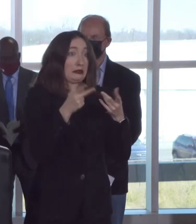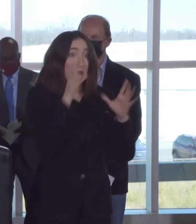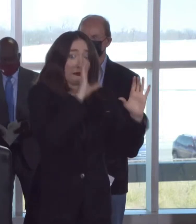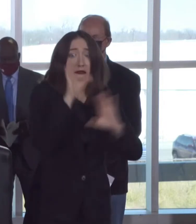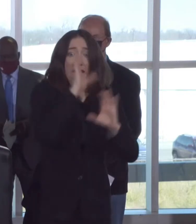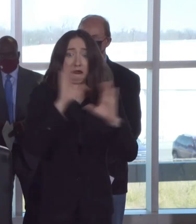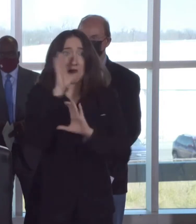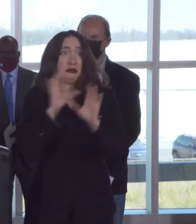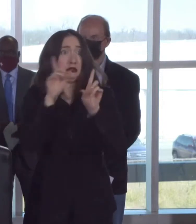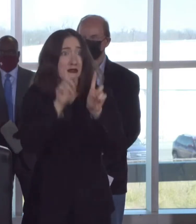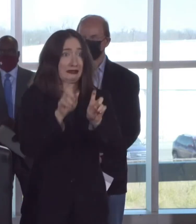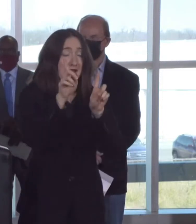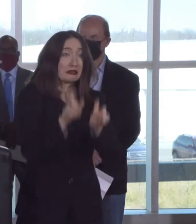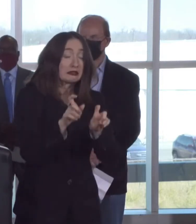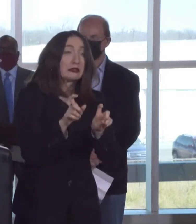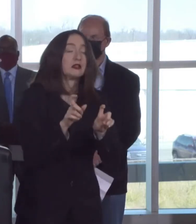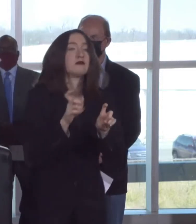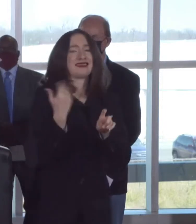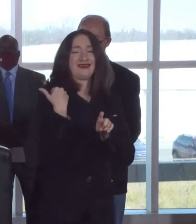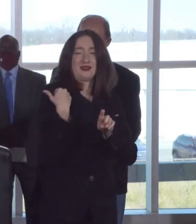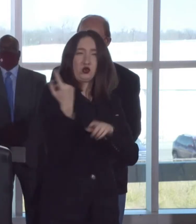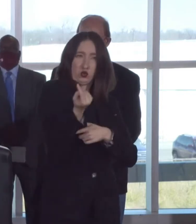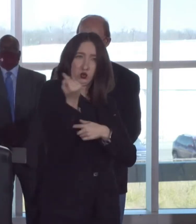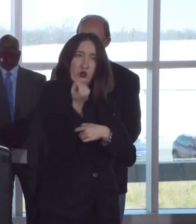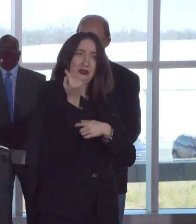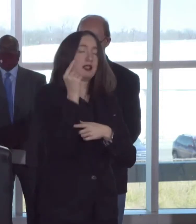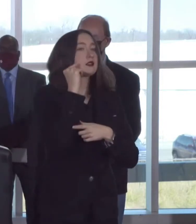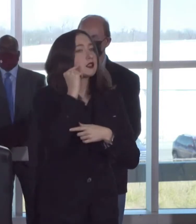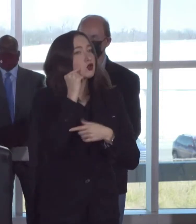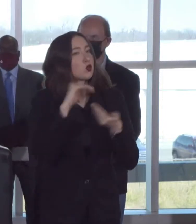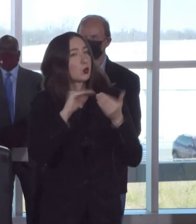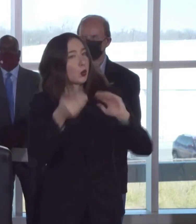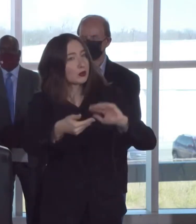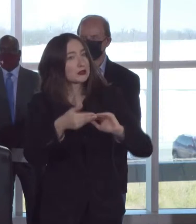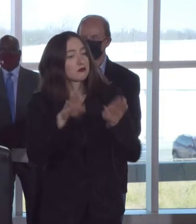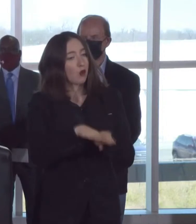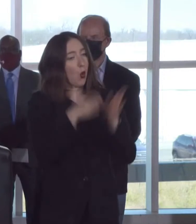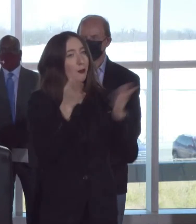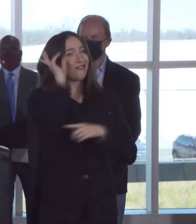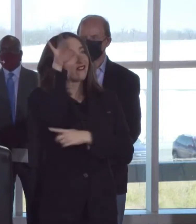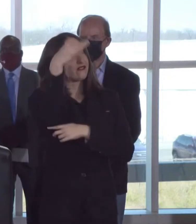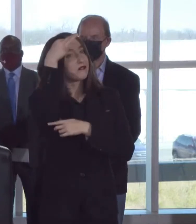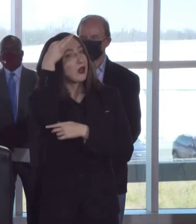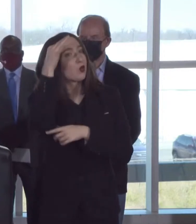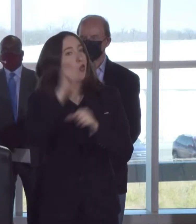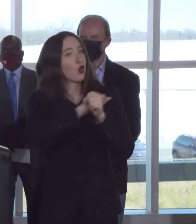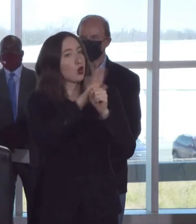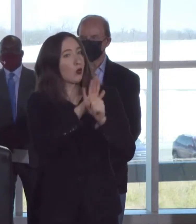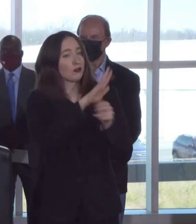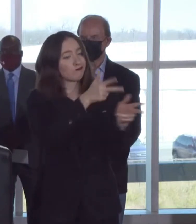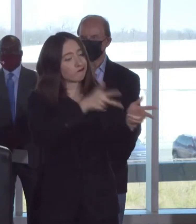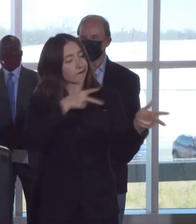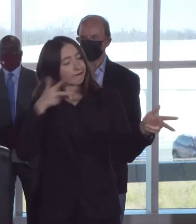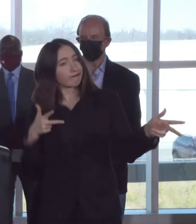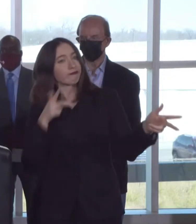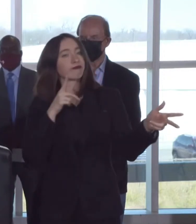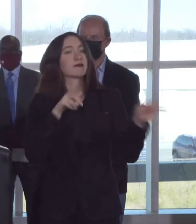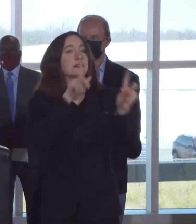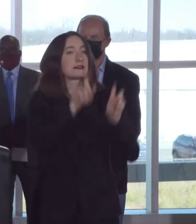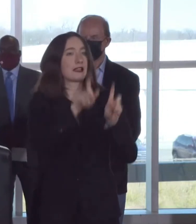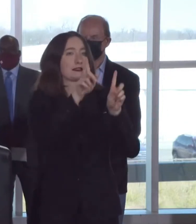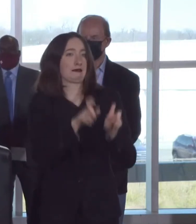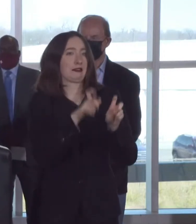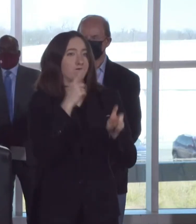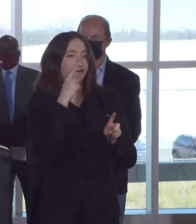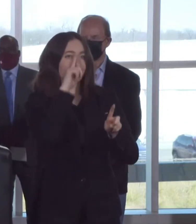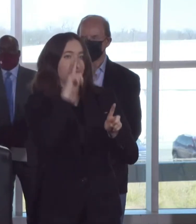City of San Antonio, with the support of the Texas Division of Emergency Management, opened a federal COVID-19 drive-through testing site in Lot